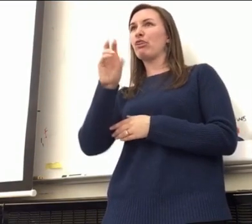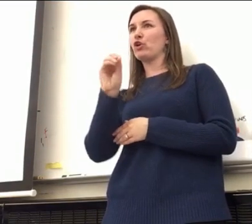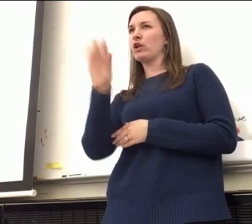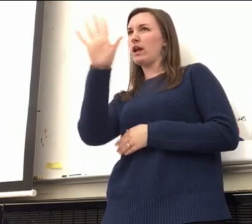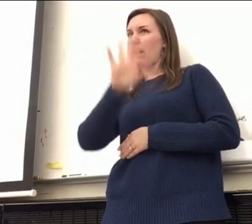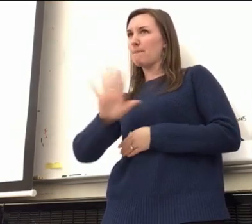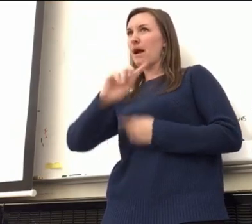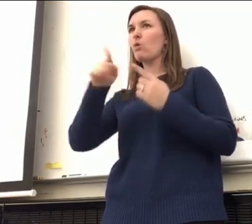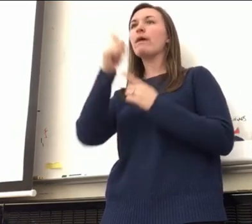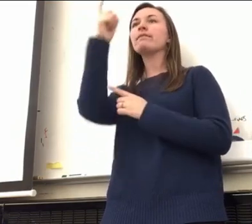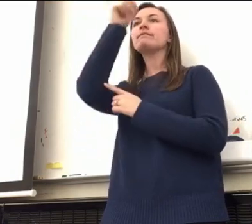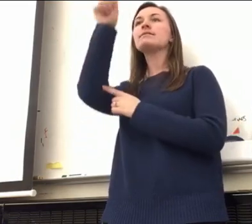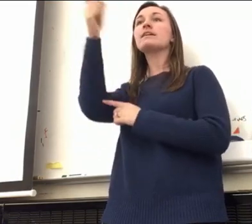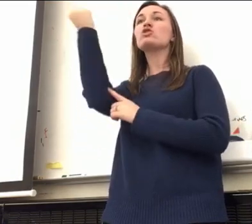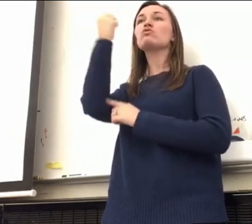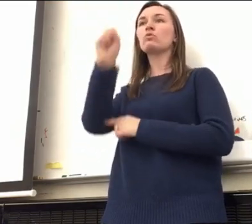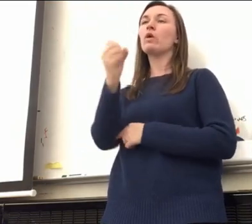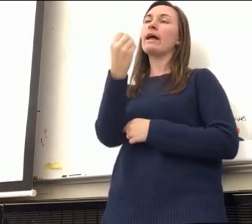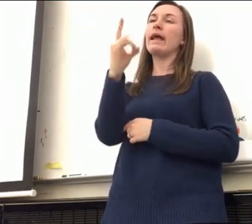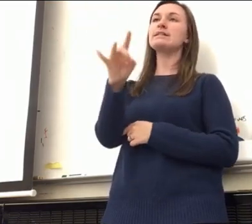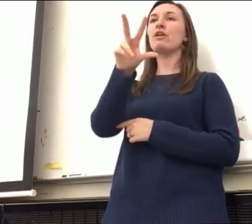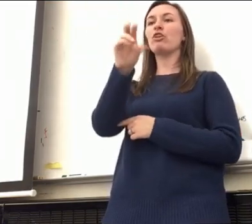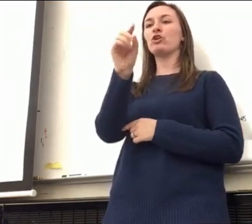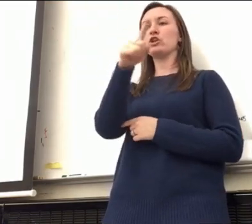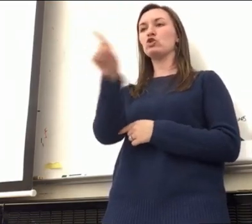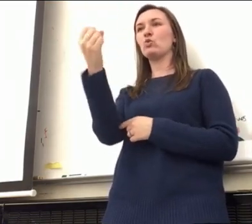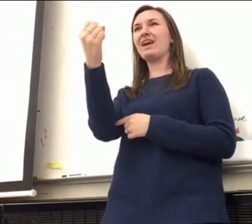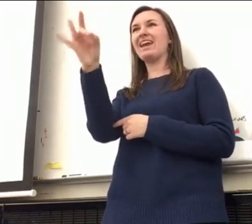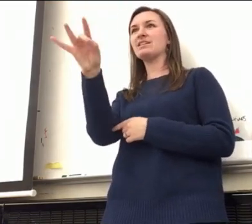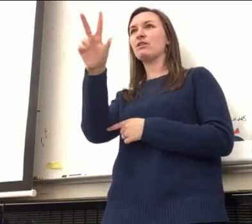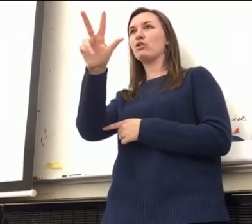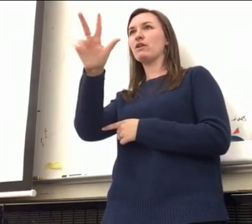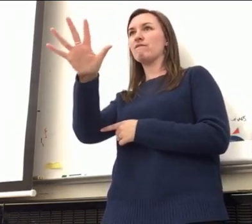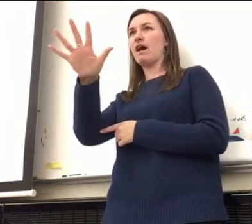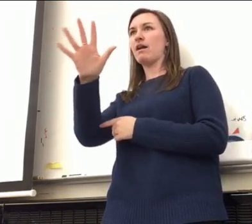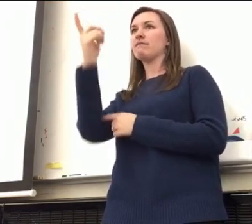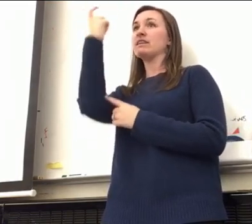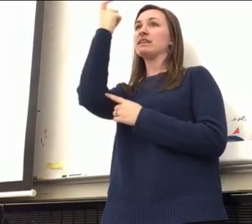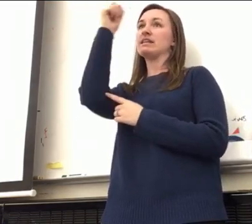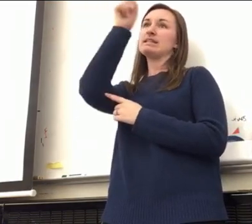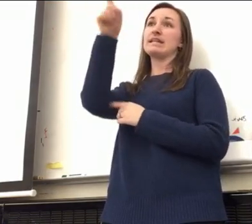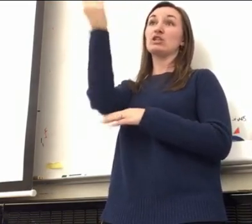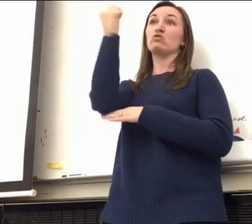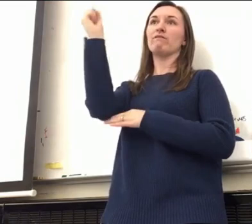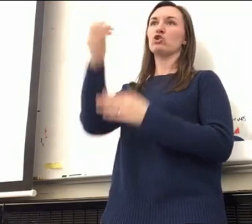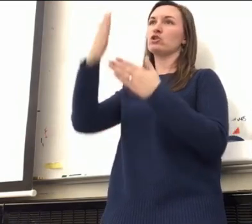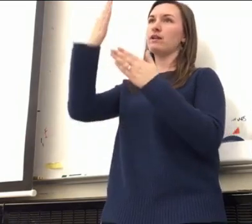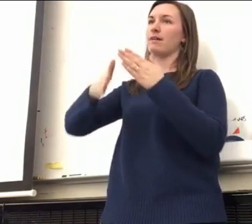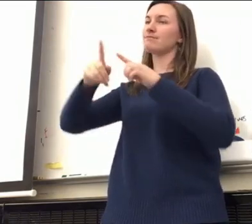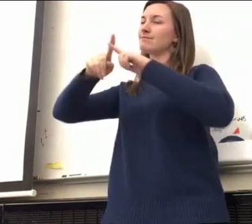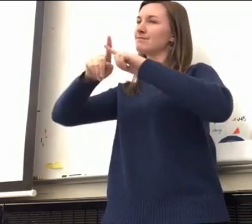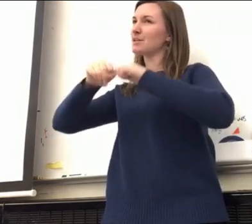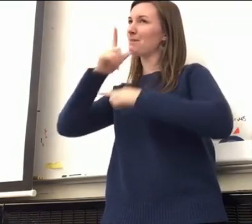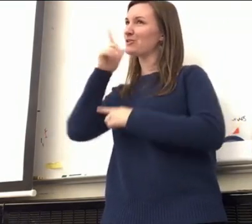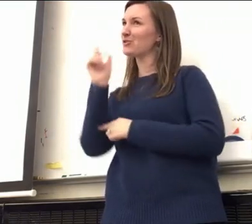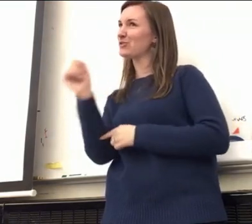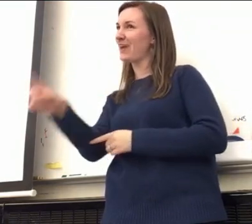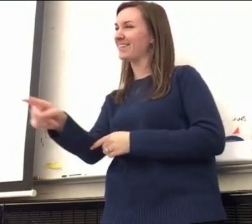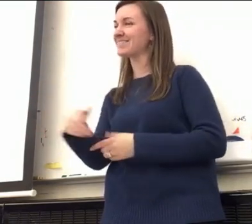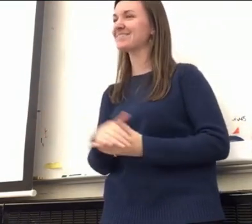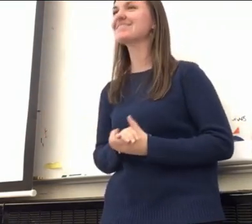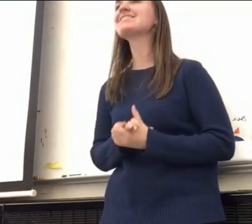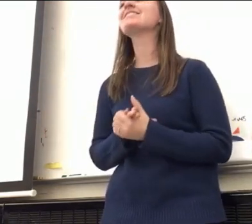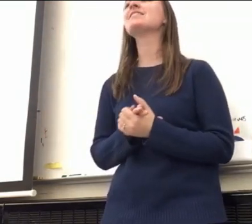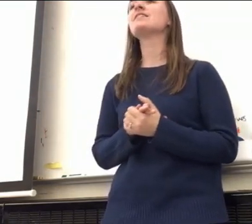1830 to 35. Approximately, depends on who you ask. But this is now going to end. Now,